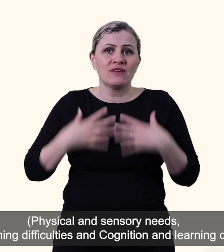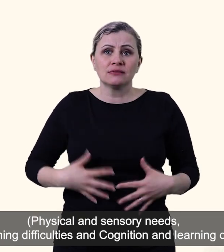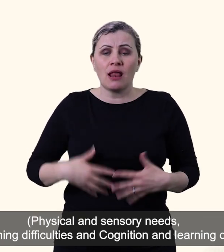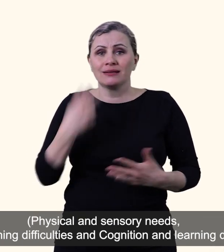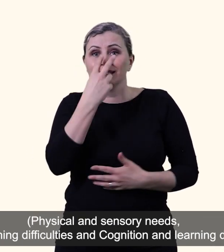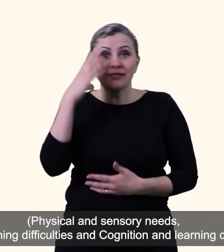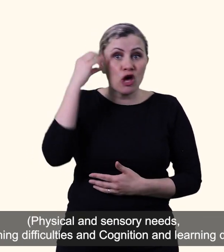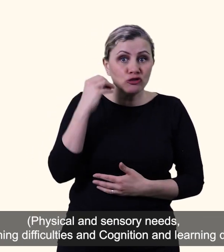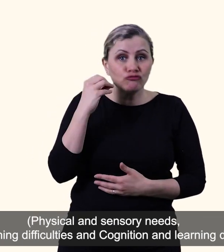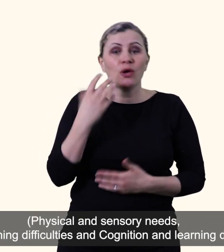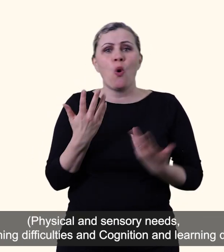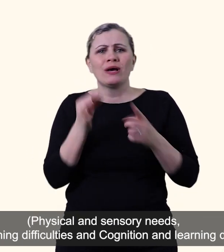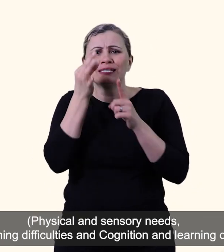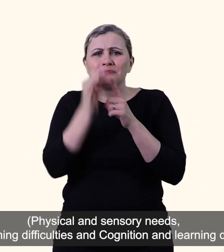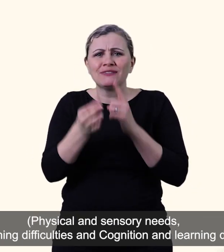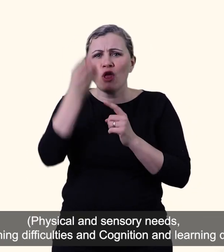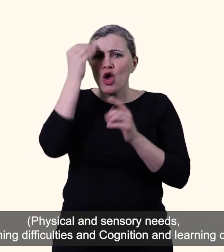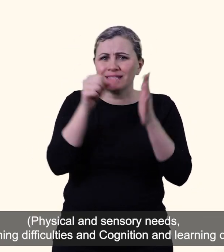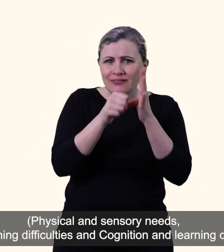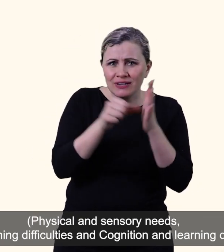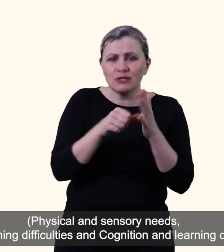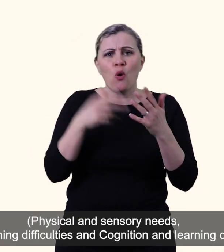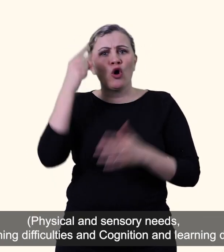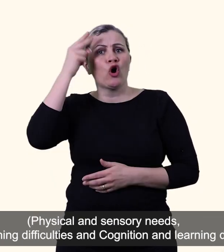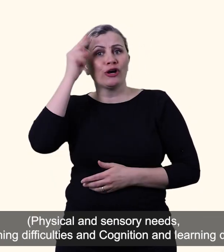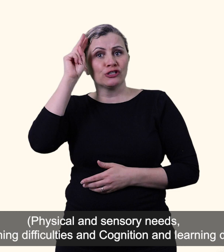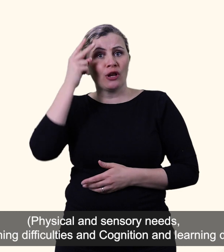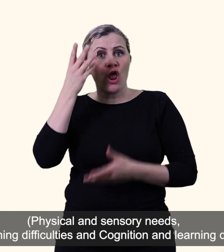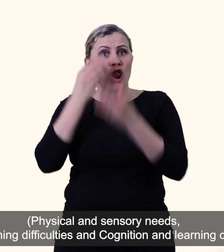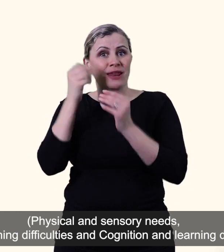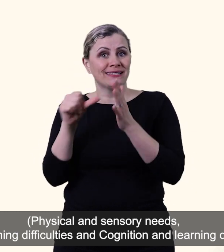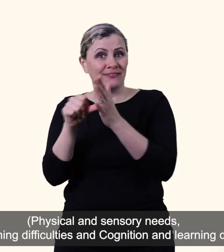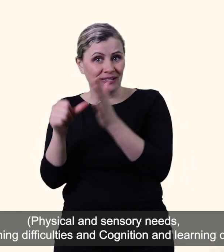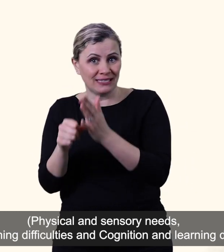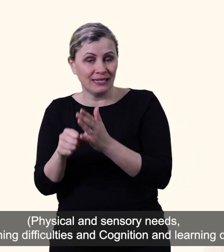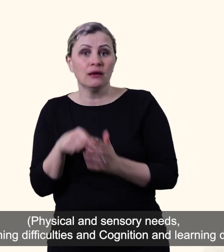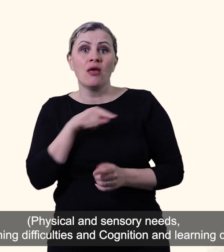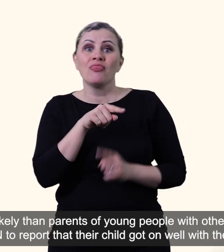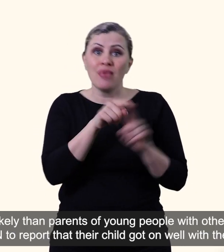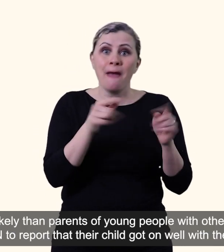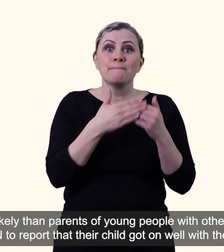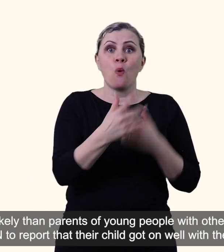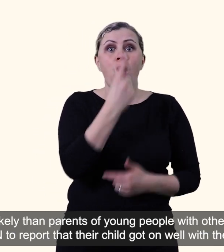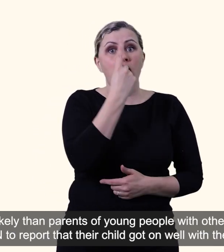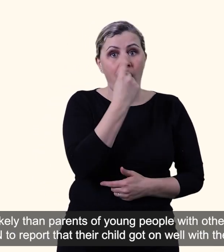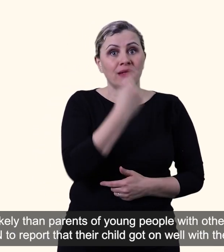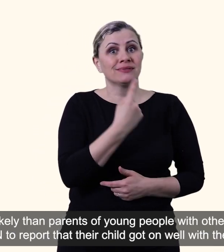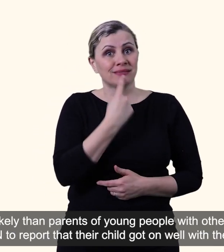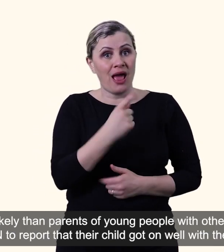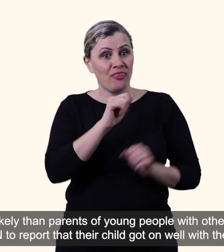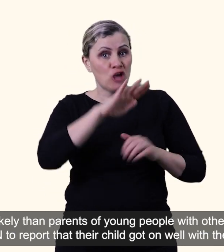physical and sensory needs, specific learning difficulties, and cognition and learning difficulties, were more likely